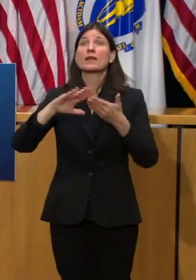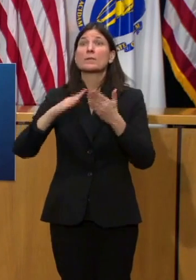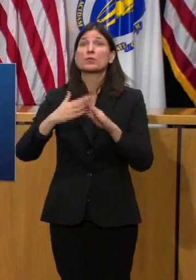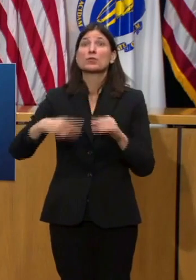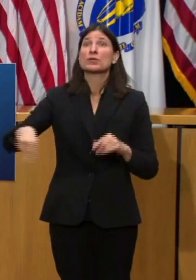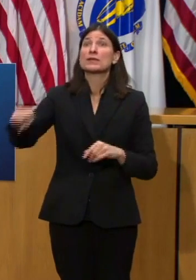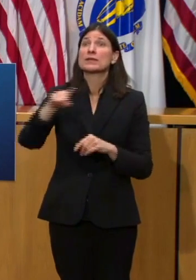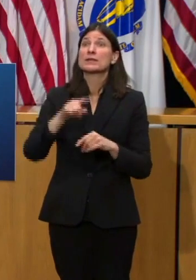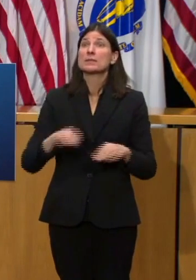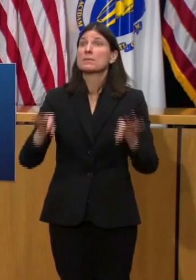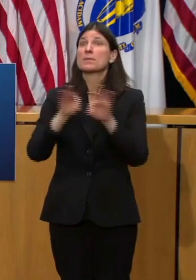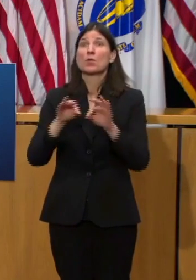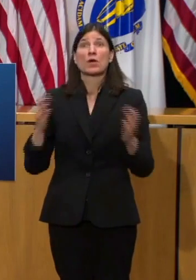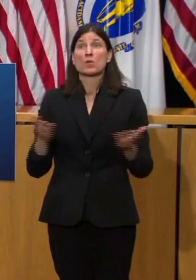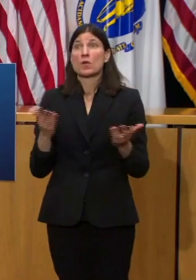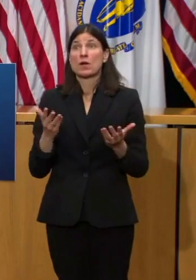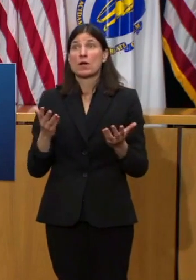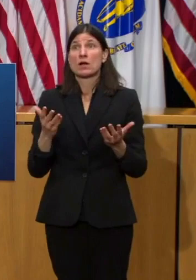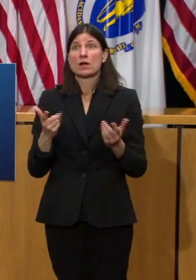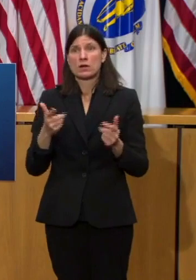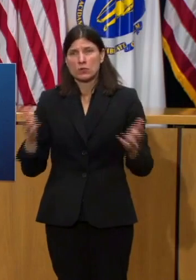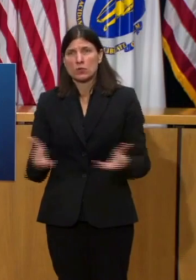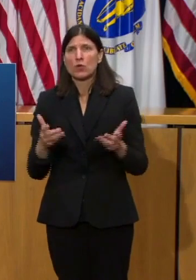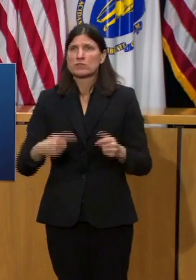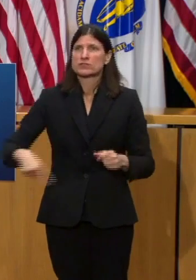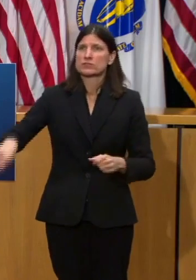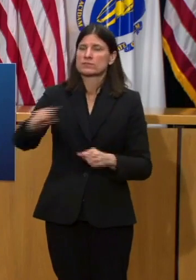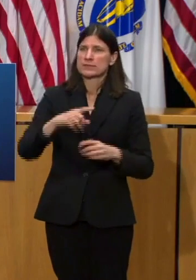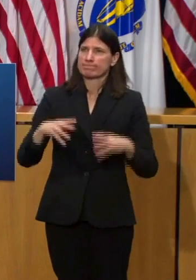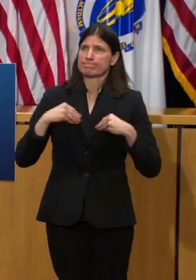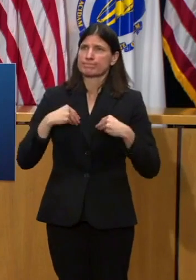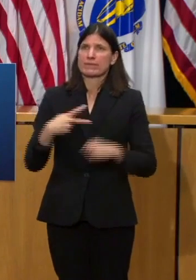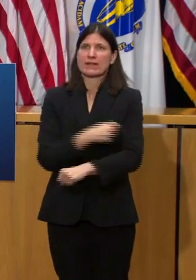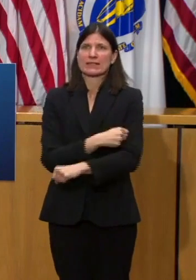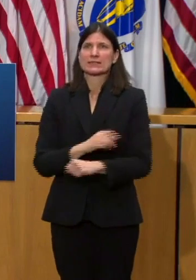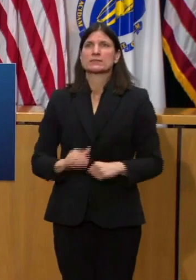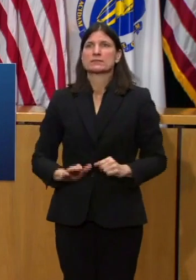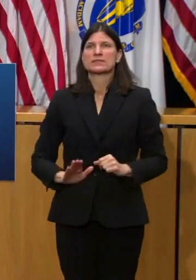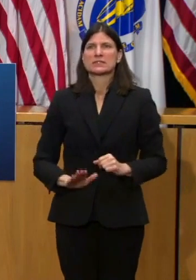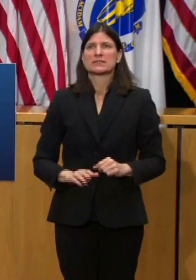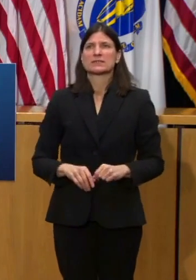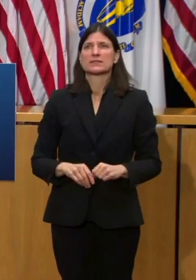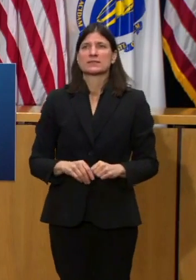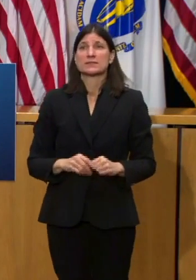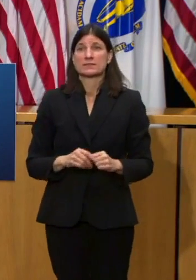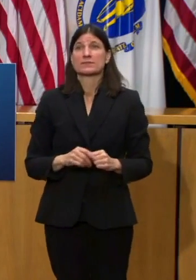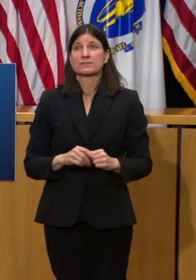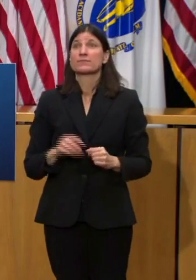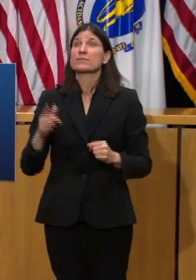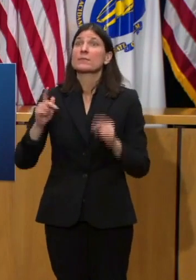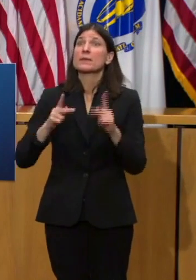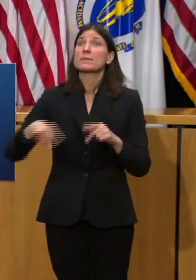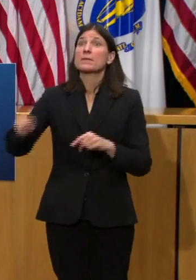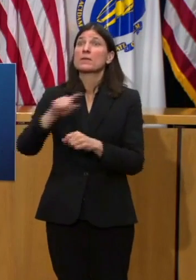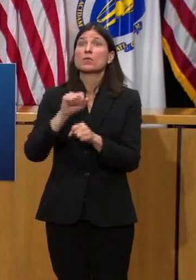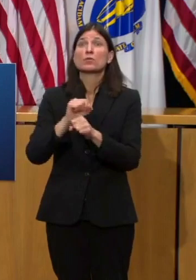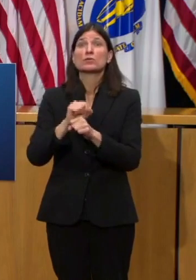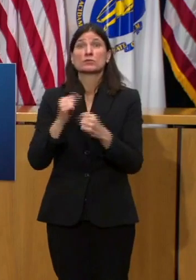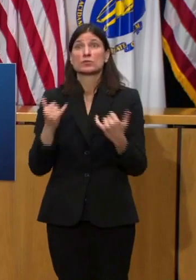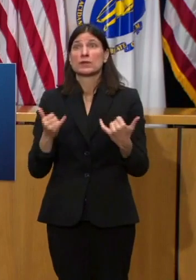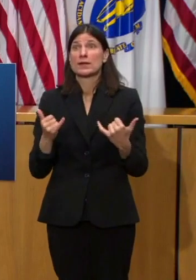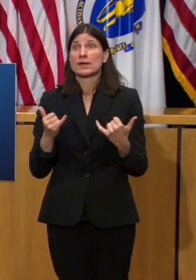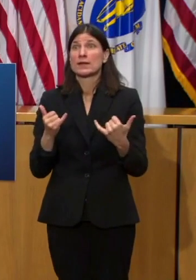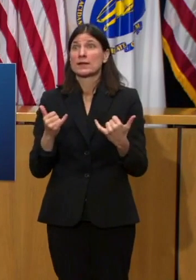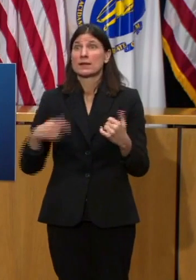this constrained supply. The work being done today well positions us to increase vaccine uptake in our most at-risk